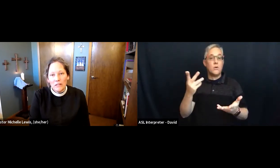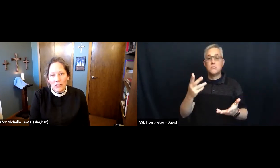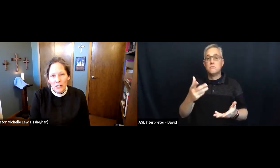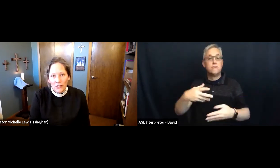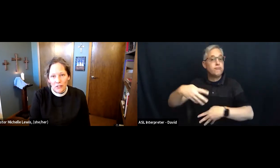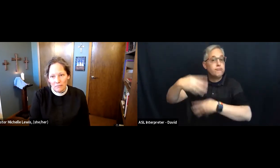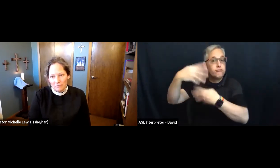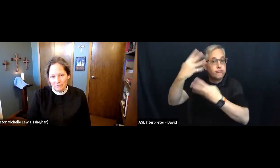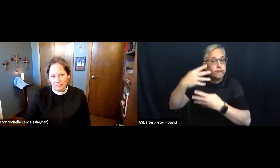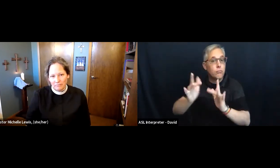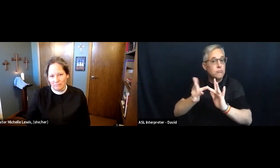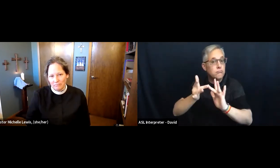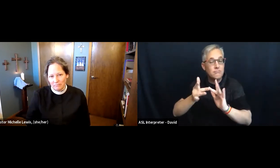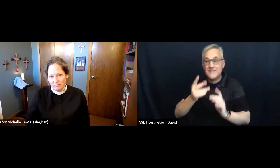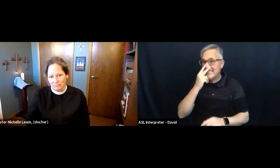And we judge.